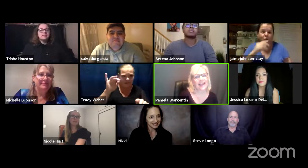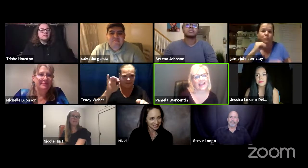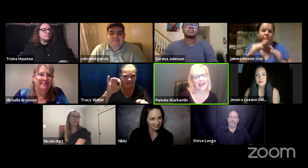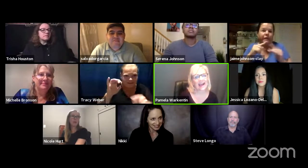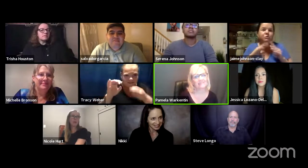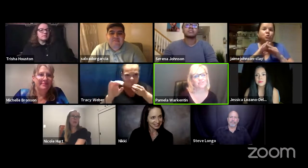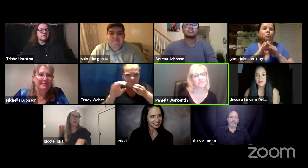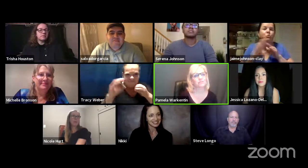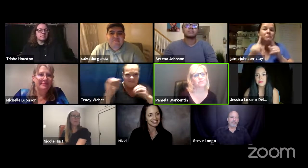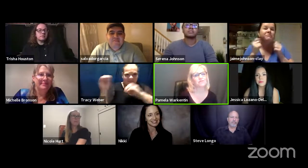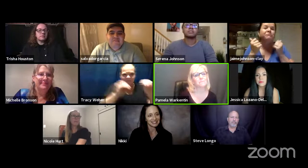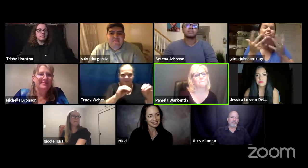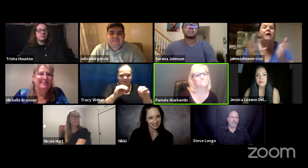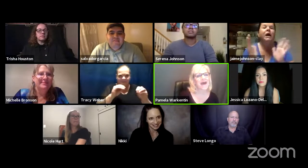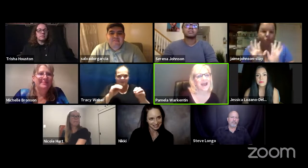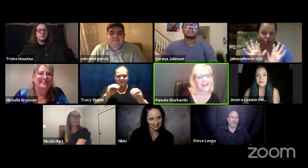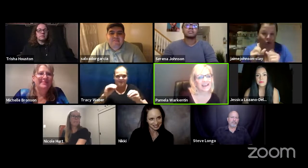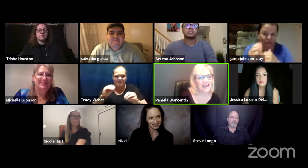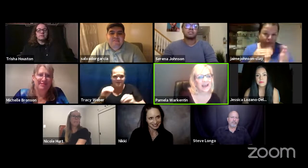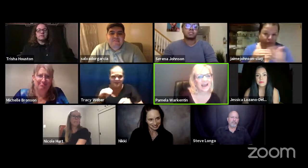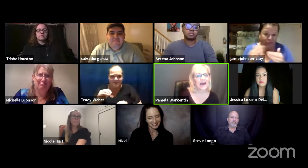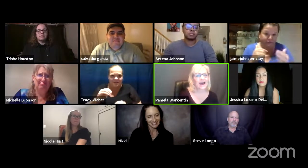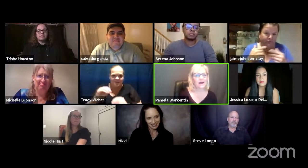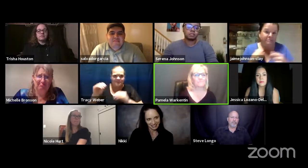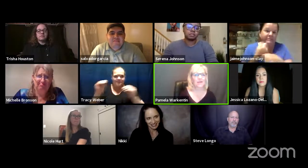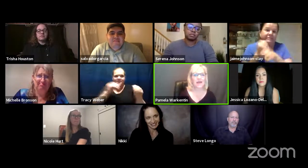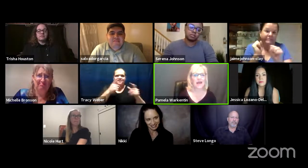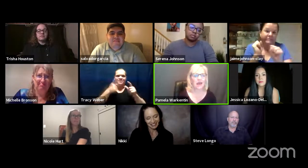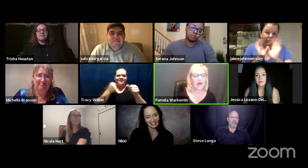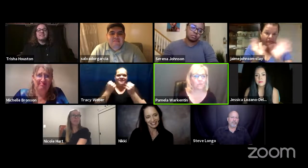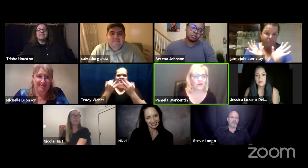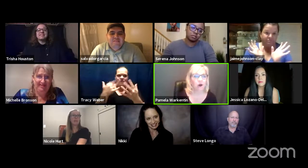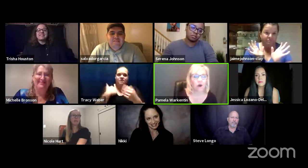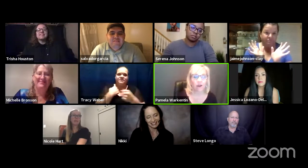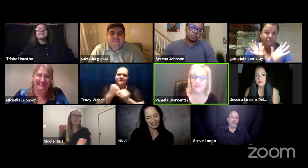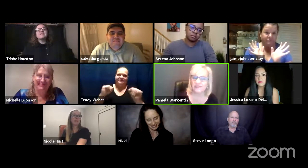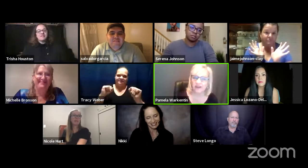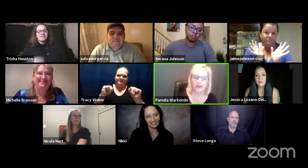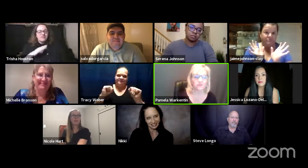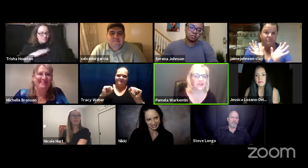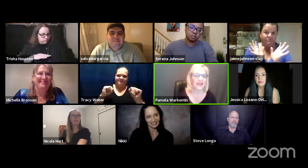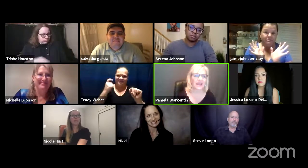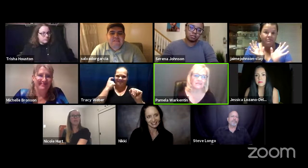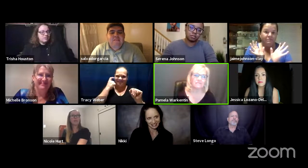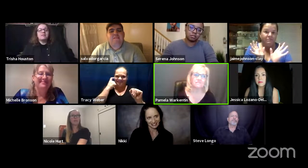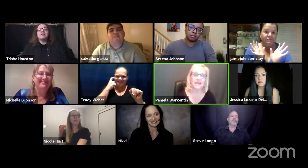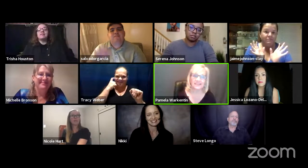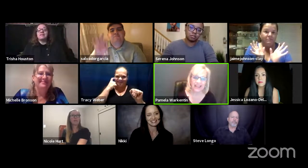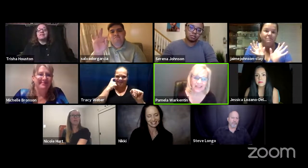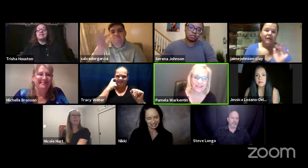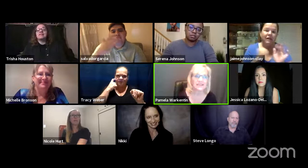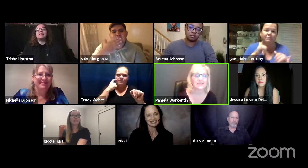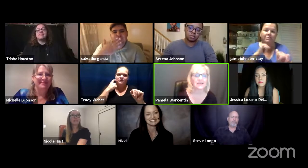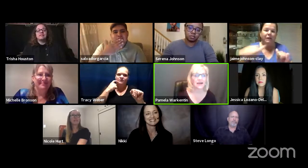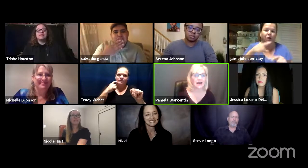Clay. I just moved back. With all of these fires, I have maintained